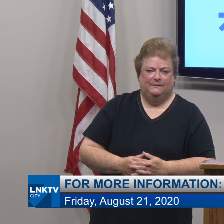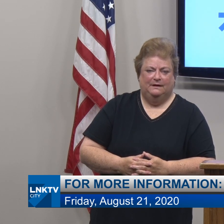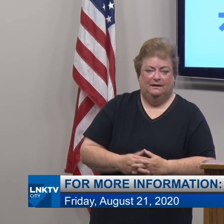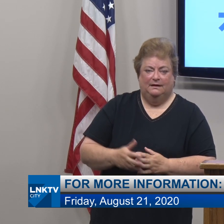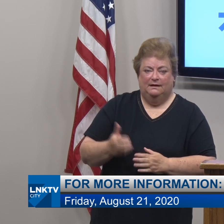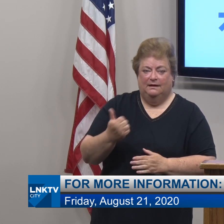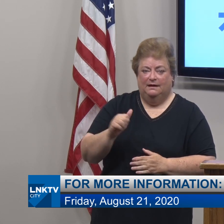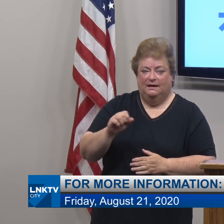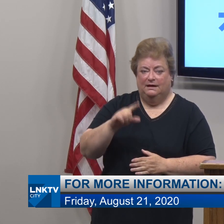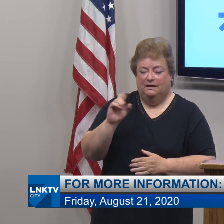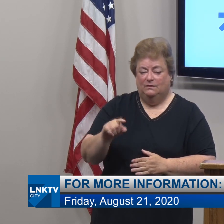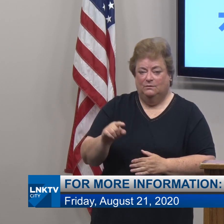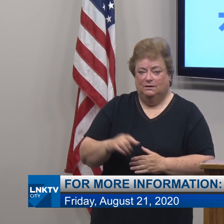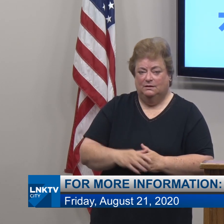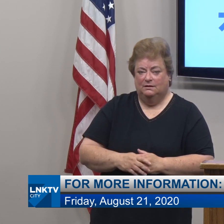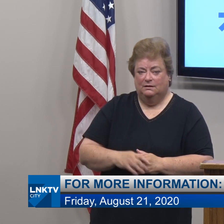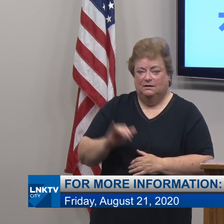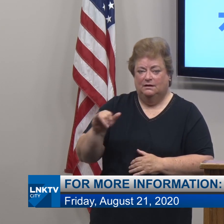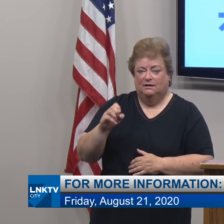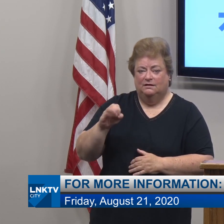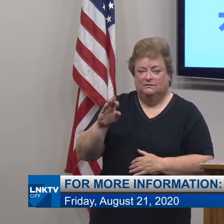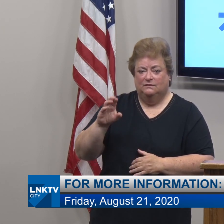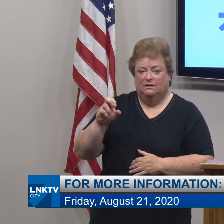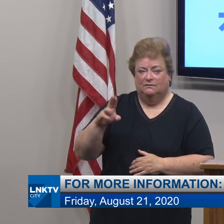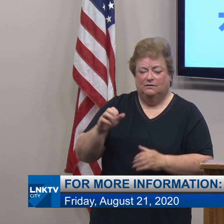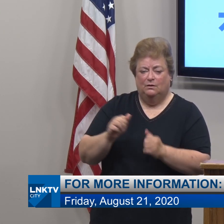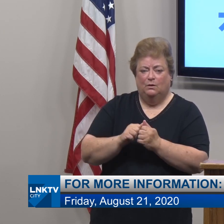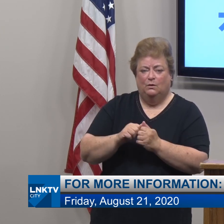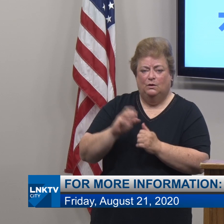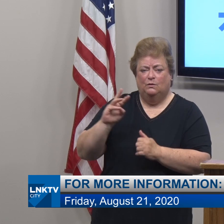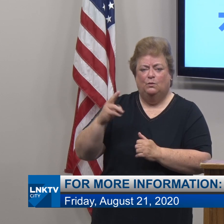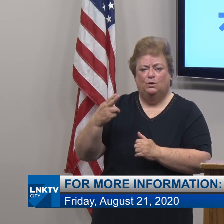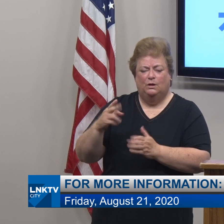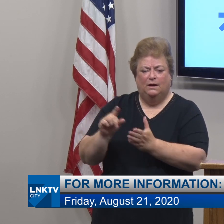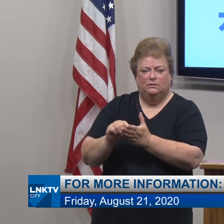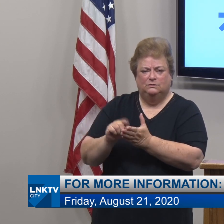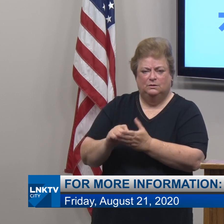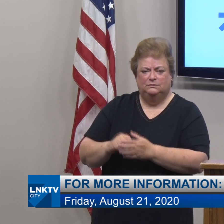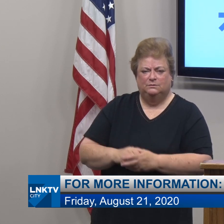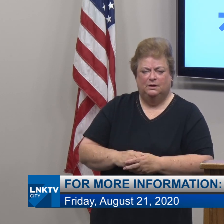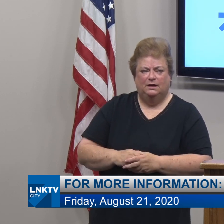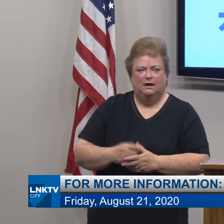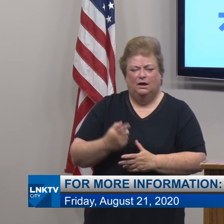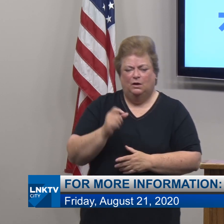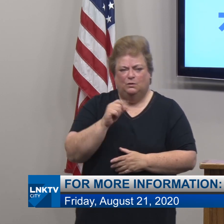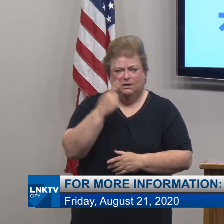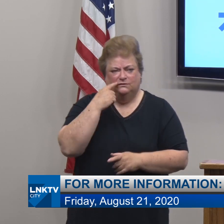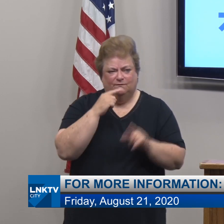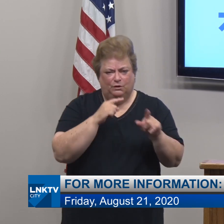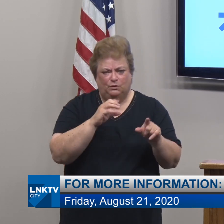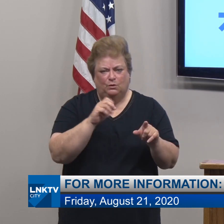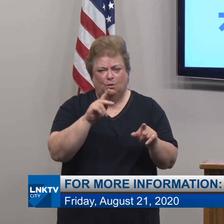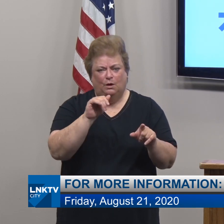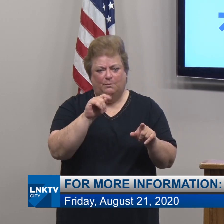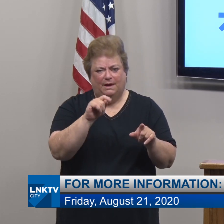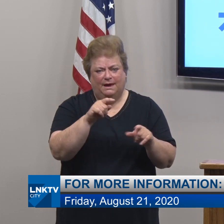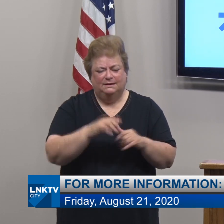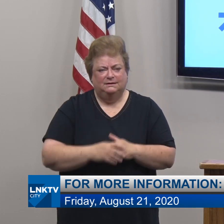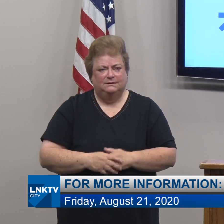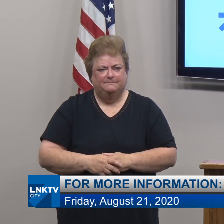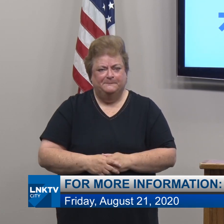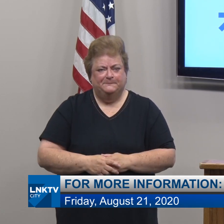Other questions? Hi, Mayor. This is Jeff Robb with the World Herald. I have a question for either you or Pat Lopez. Sure.